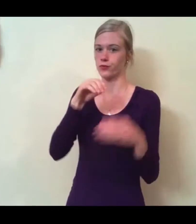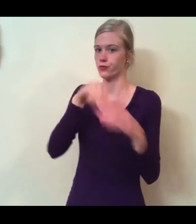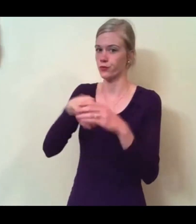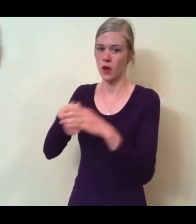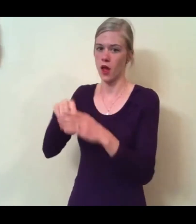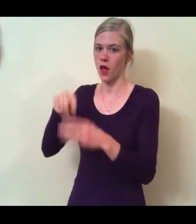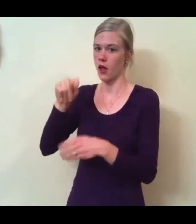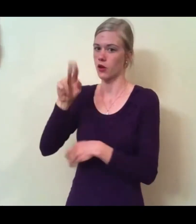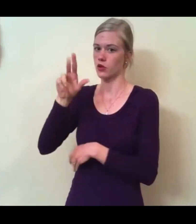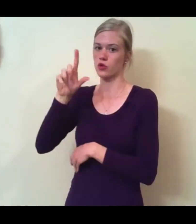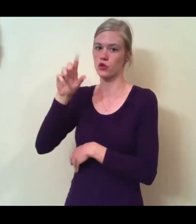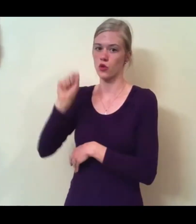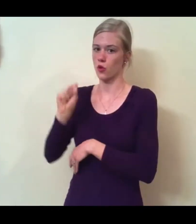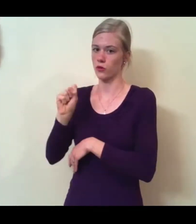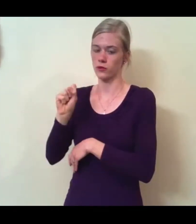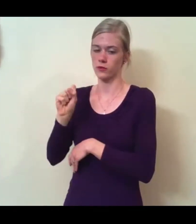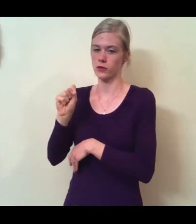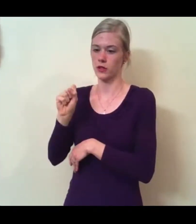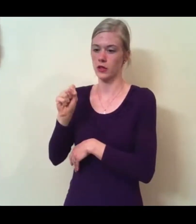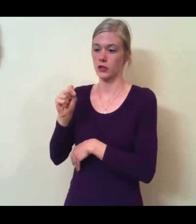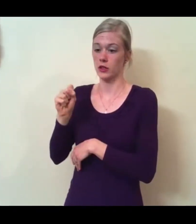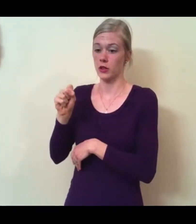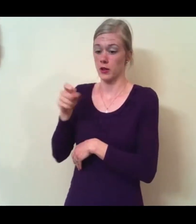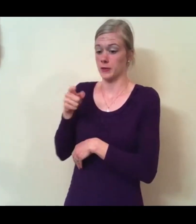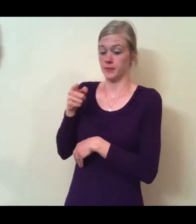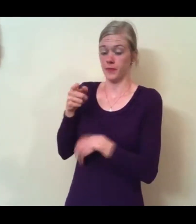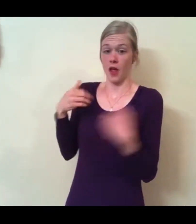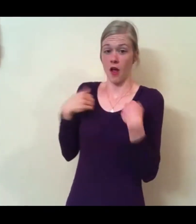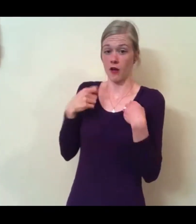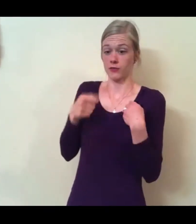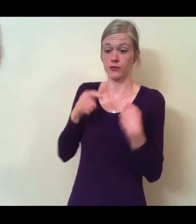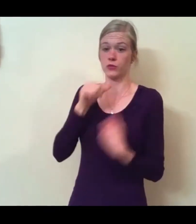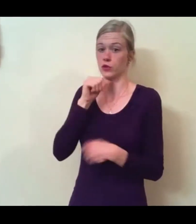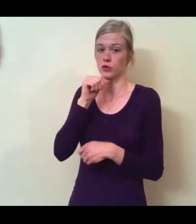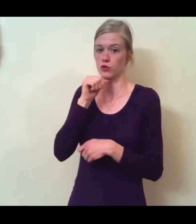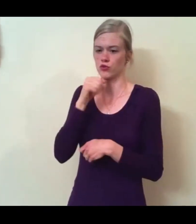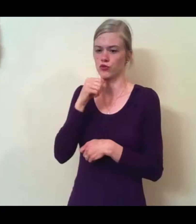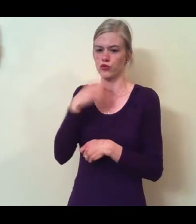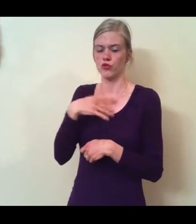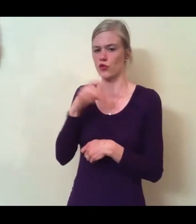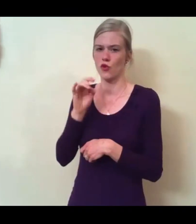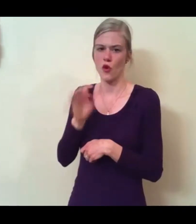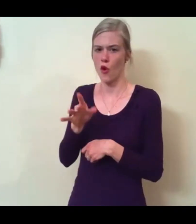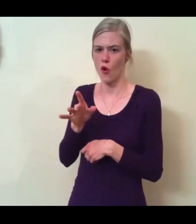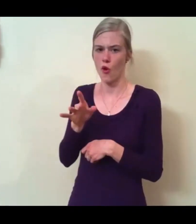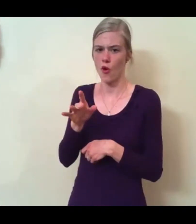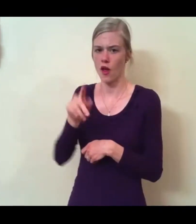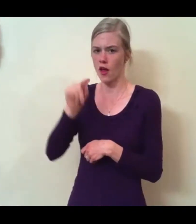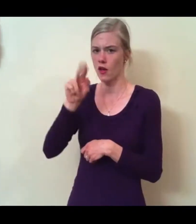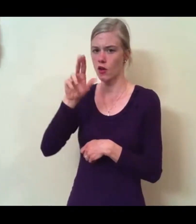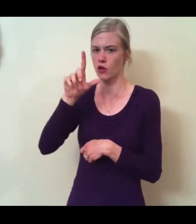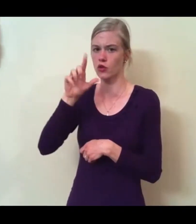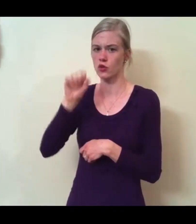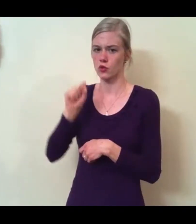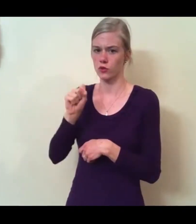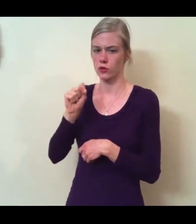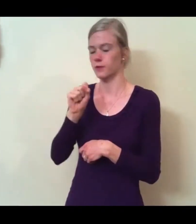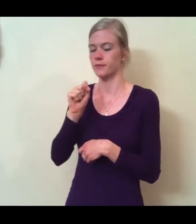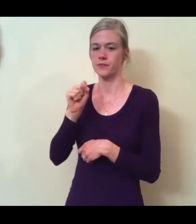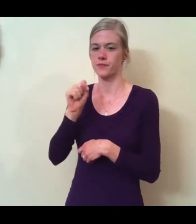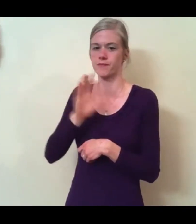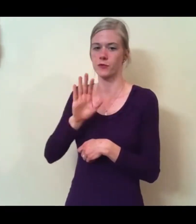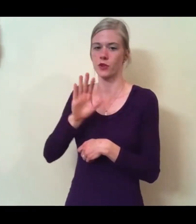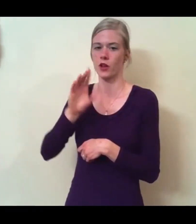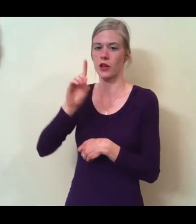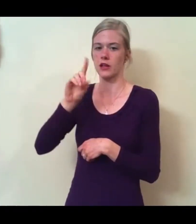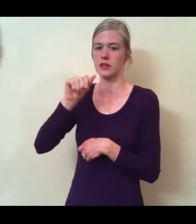daffodil bulbs, and they will avoid them. In fact, some gardeners put daffodil bulbs in between other plants to scare the gophers